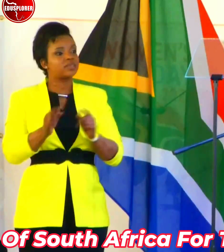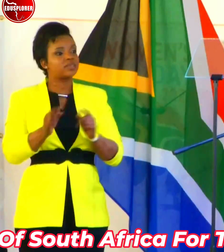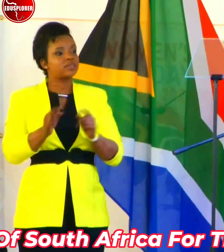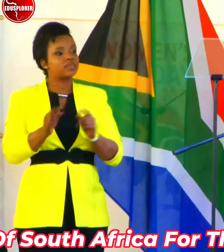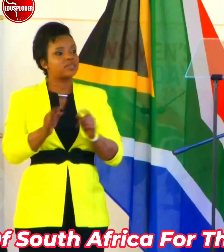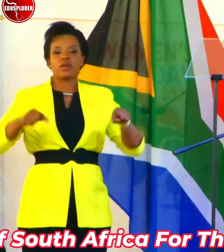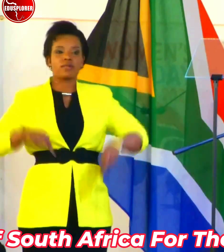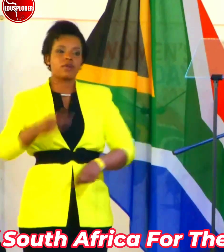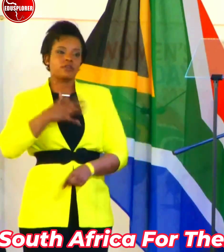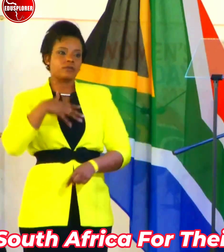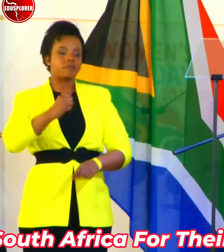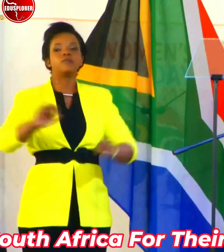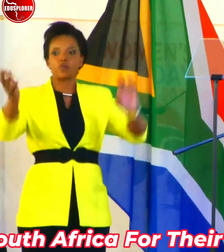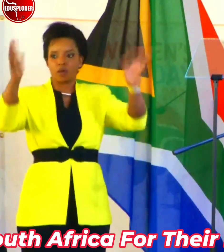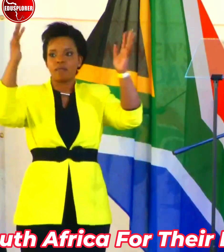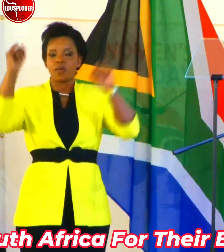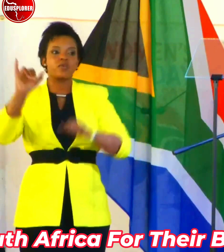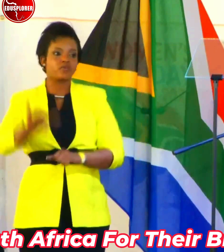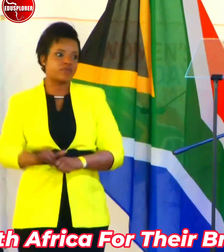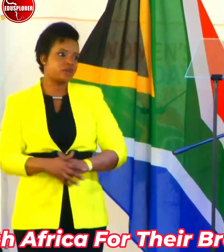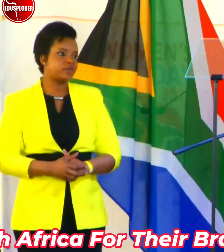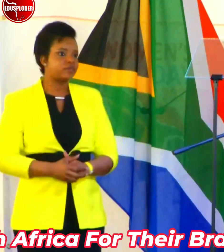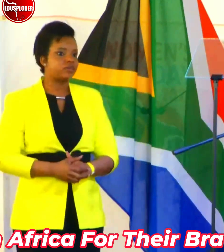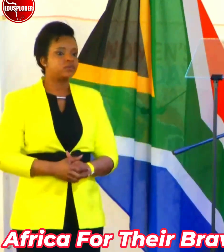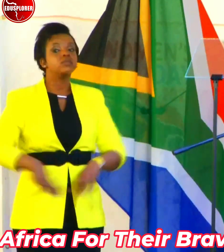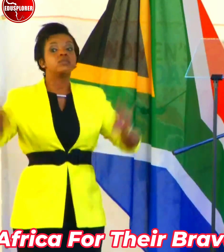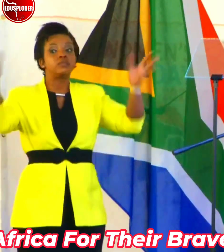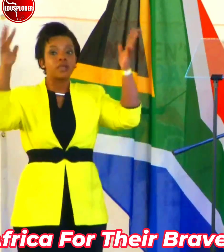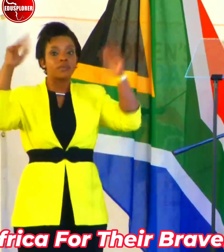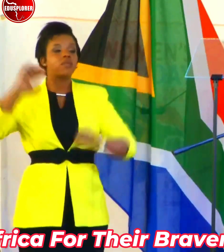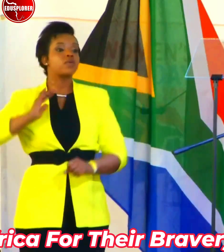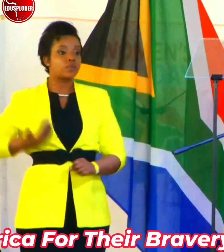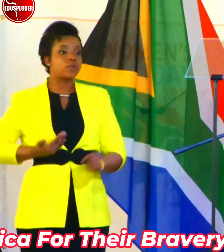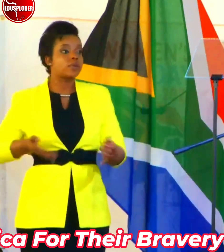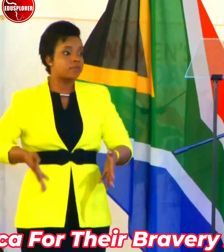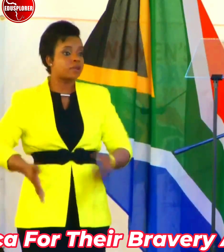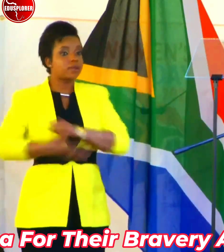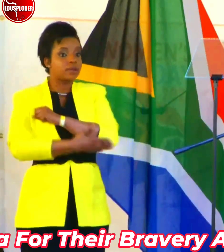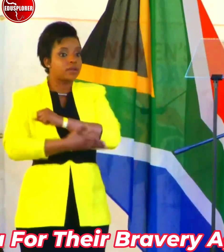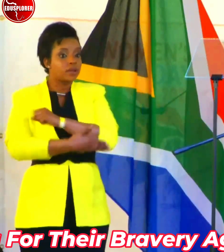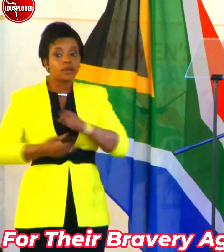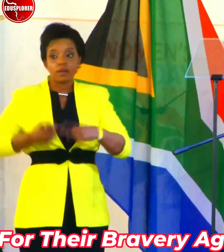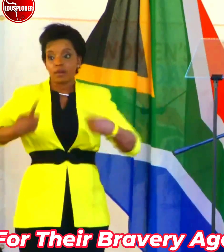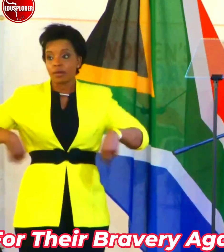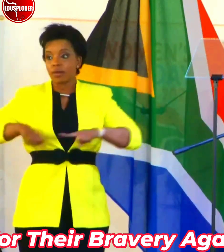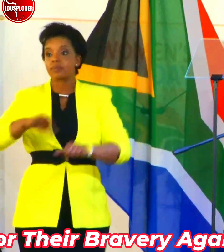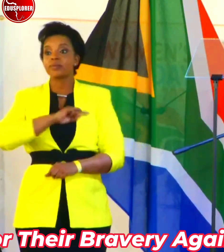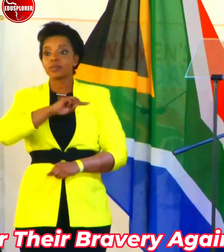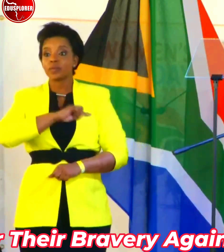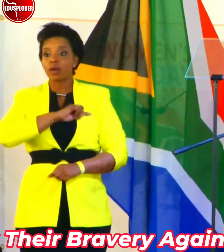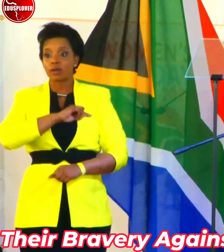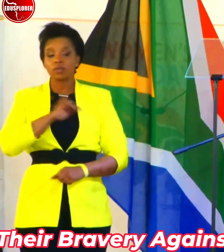that. We applaud the women of our country for the courage that they